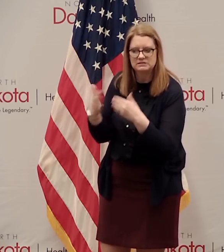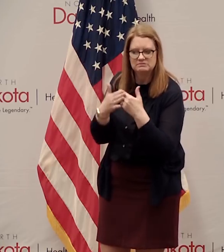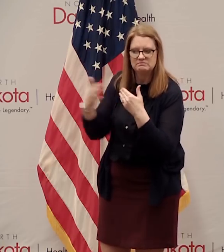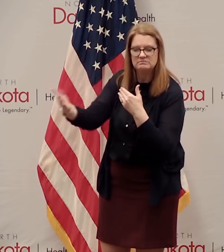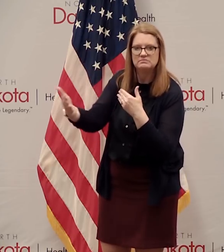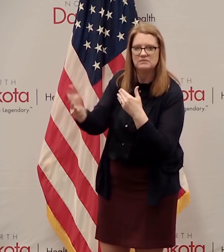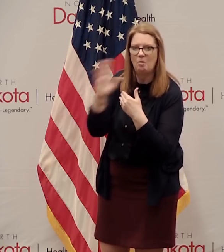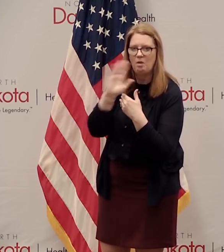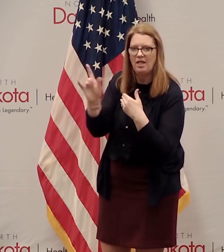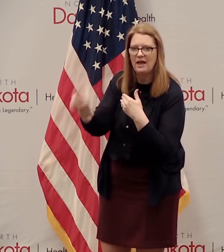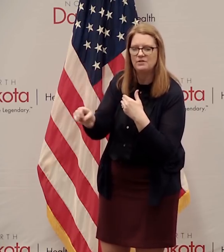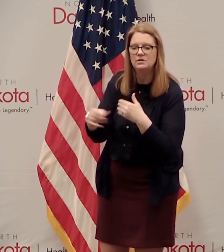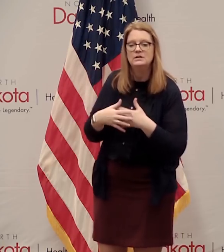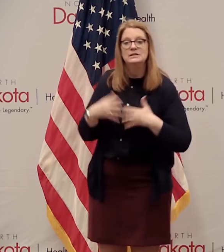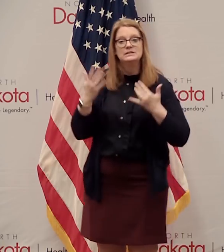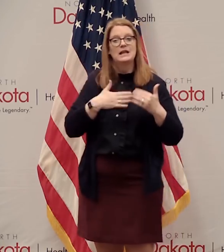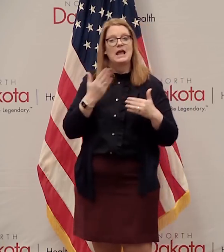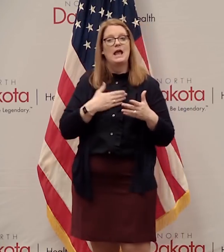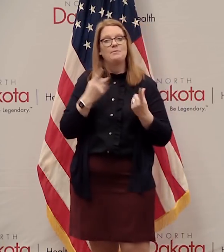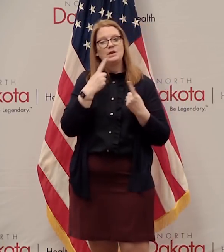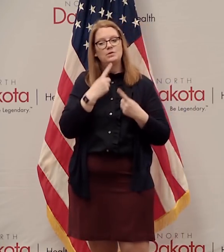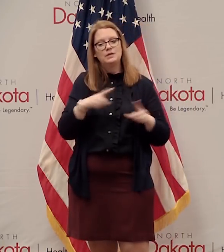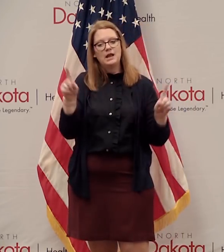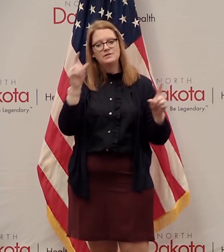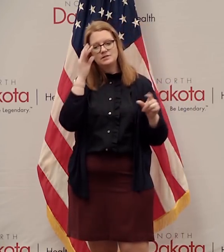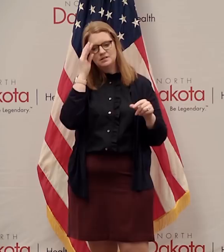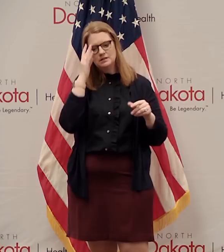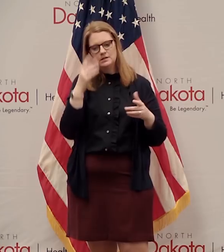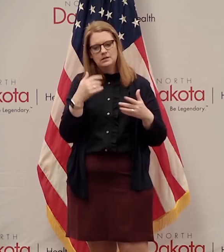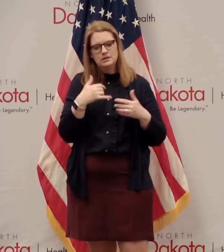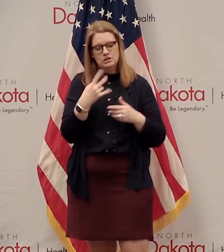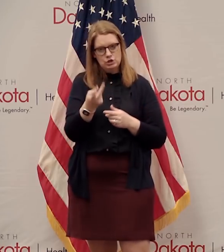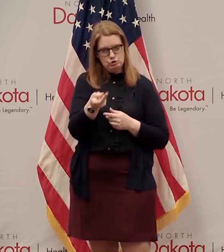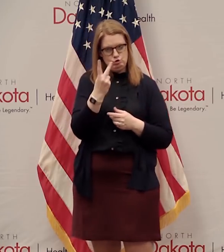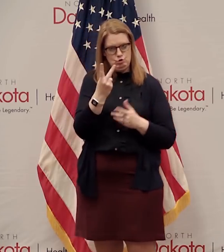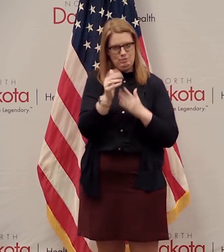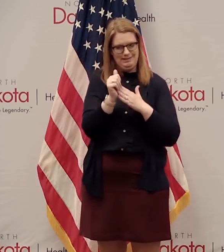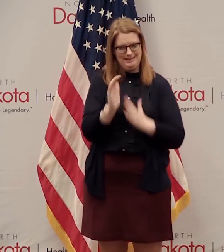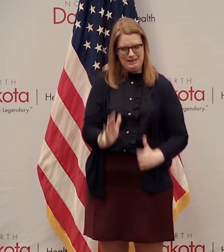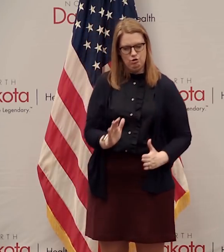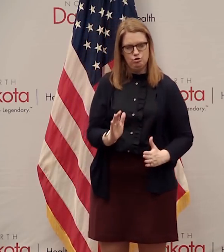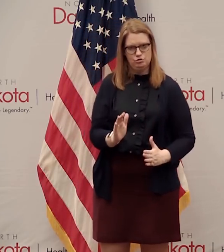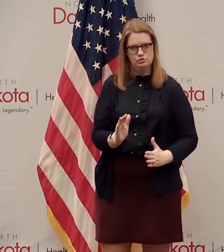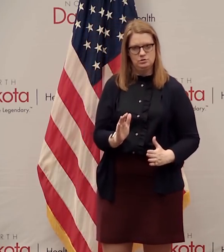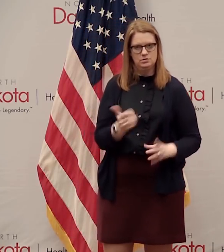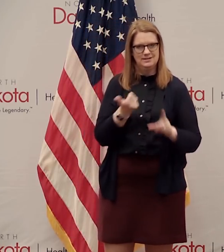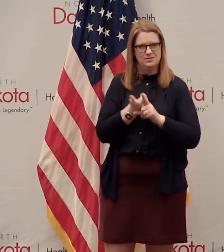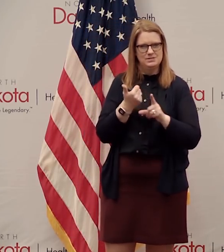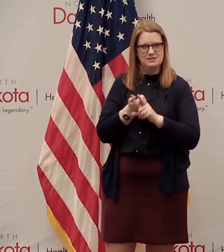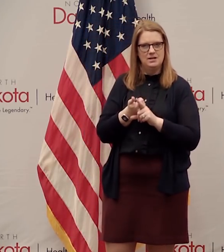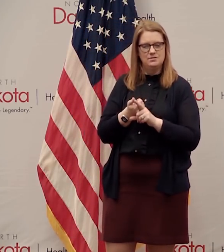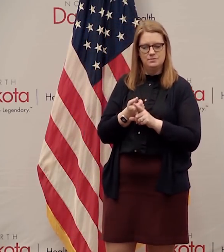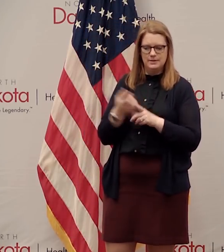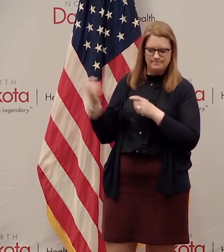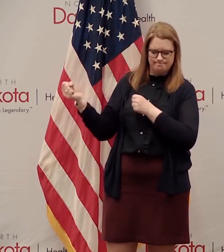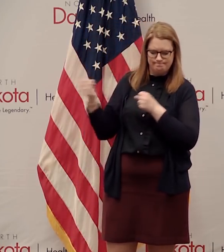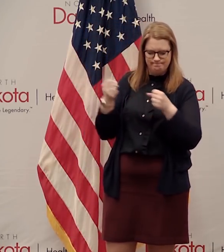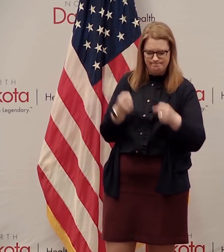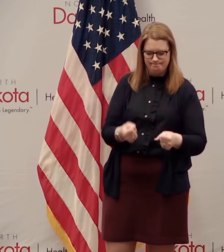forward. So we're happy to announce today we've been looking for and happy to land 2 leaders that are going to come in and help lead these